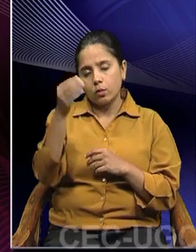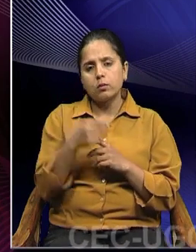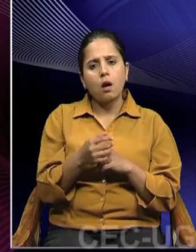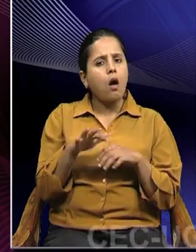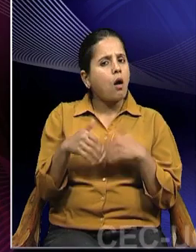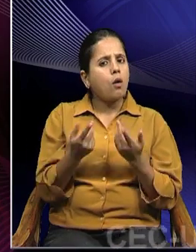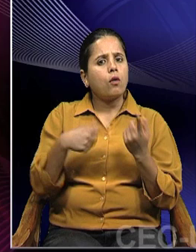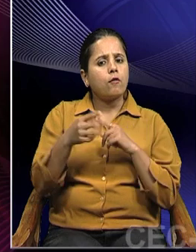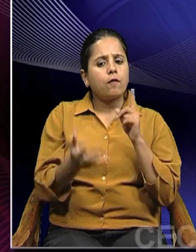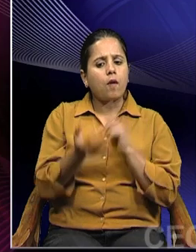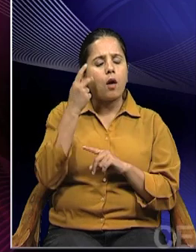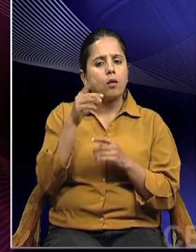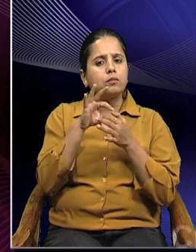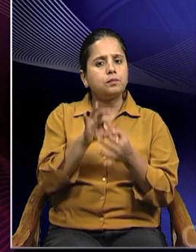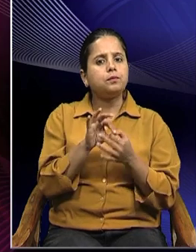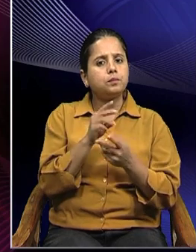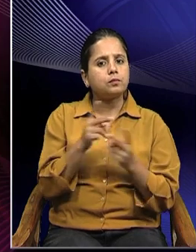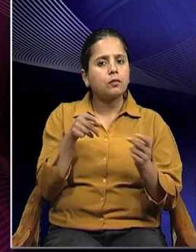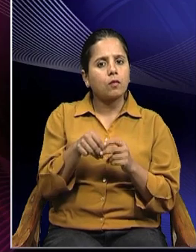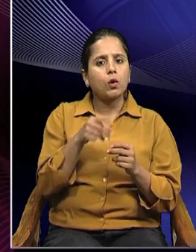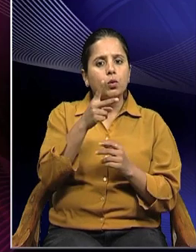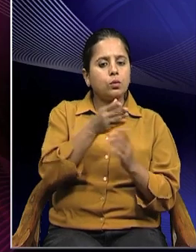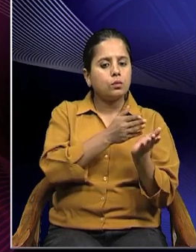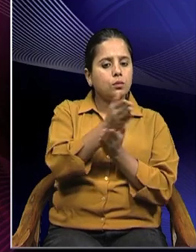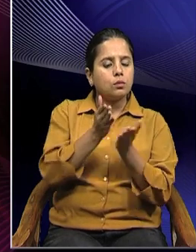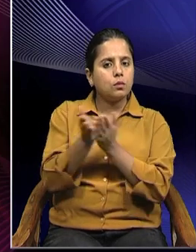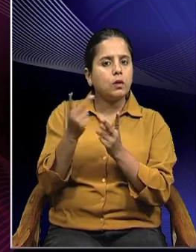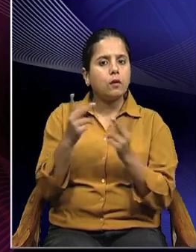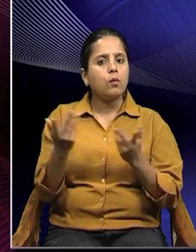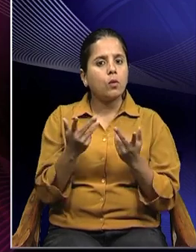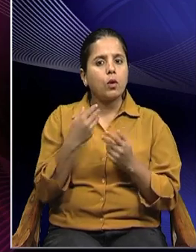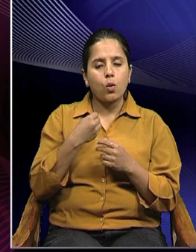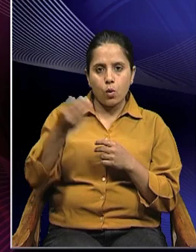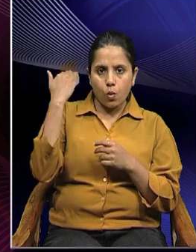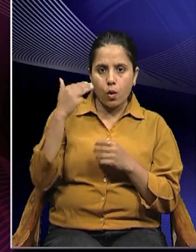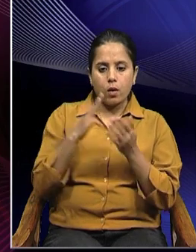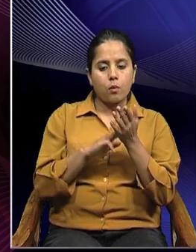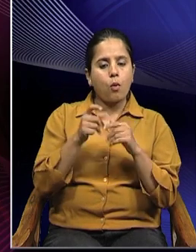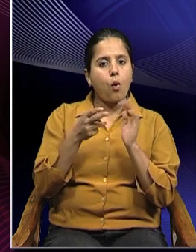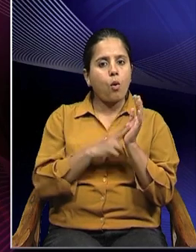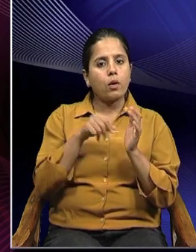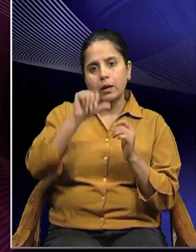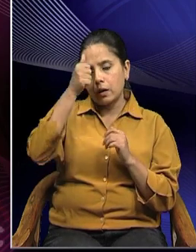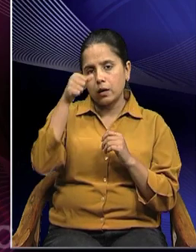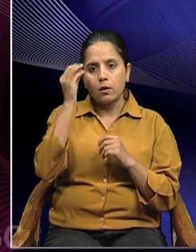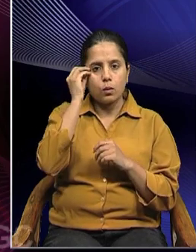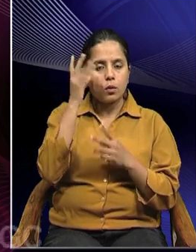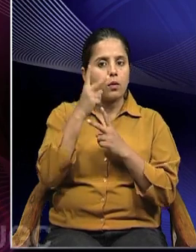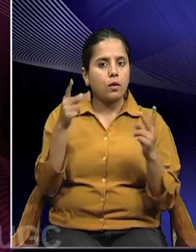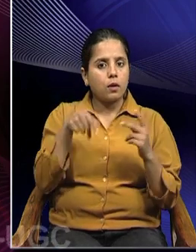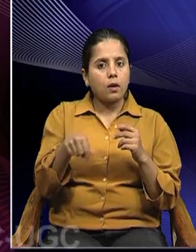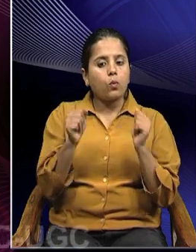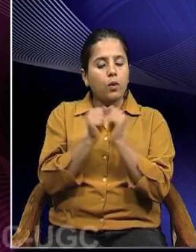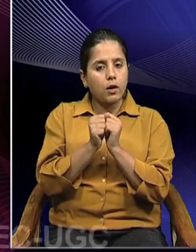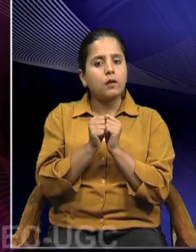to find a linkage between the two, the ancient and modern Indian wisdom with